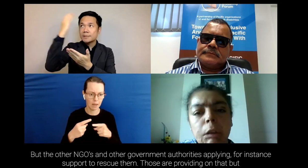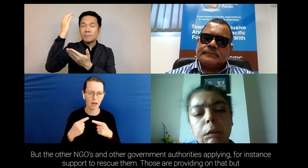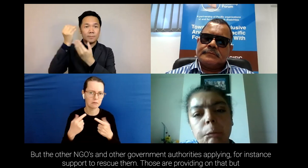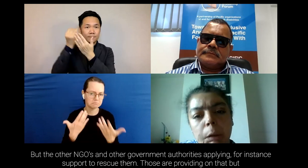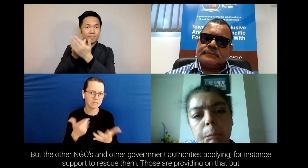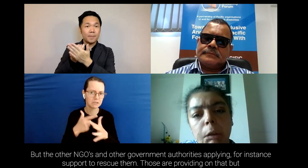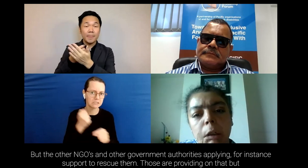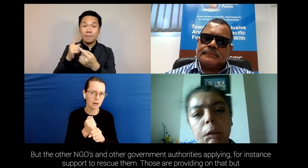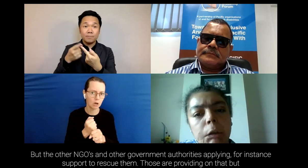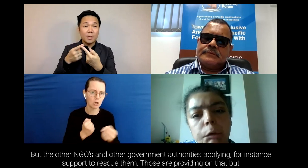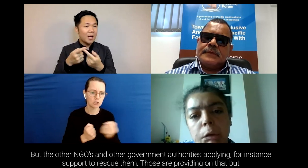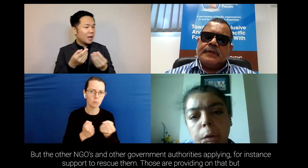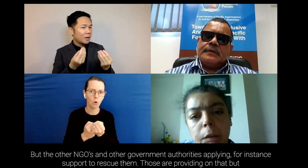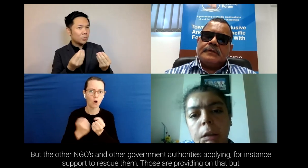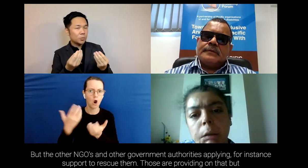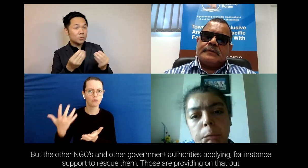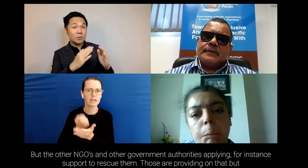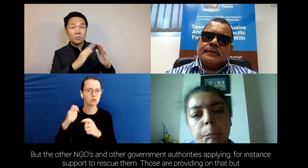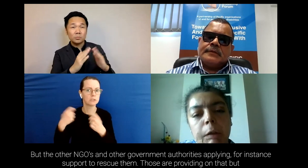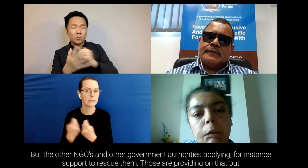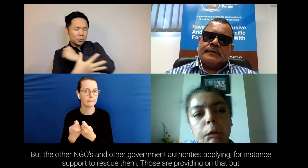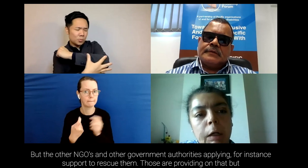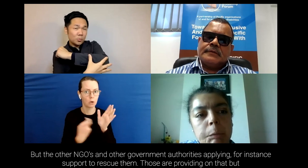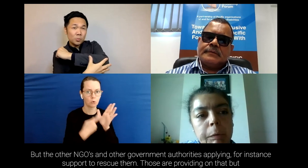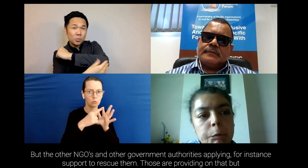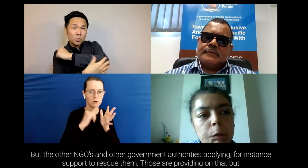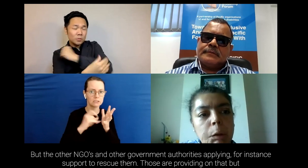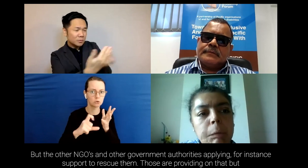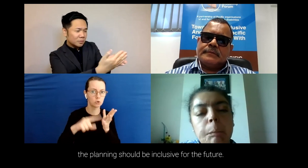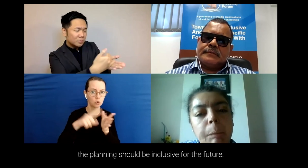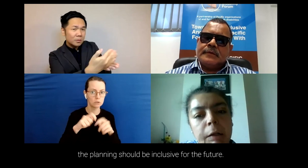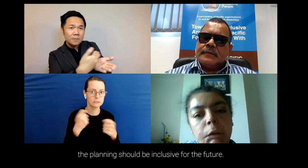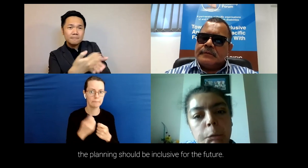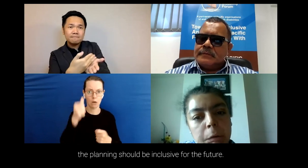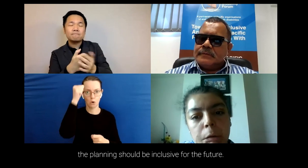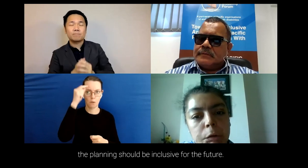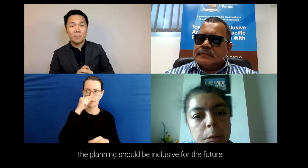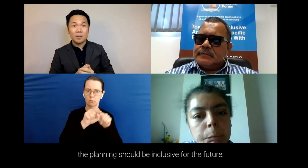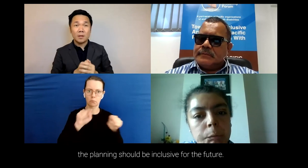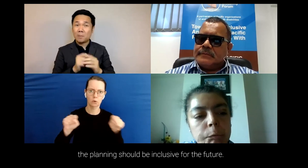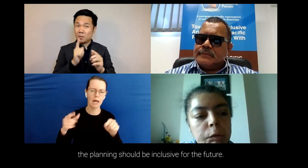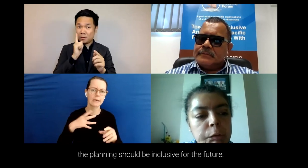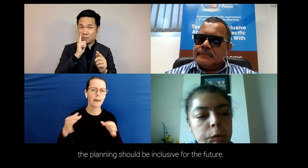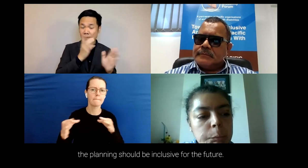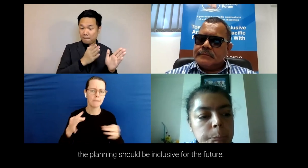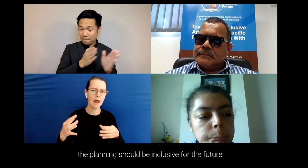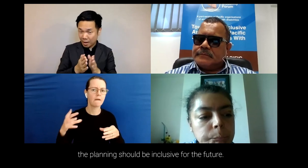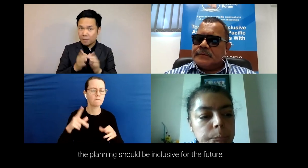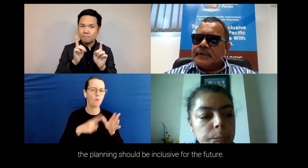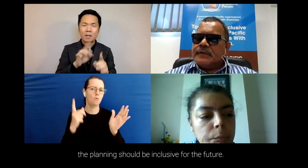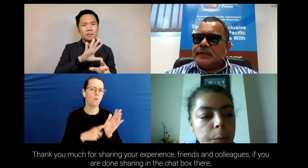support to rescue them. Those are provided on that period, but the planning should be inclusive for